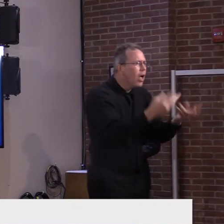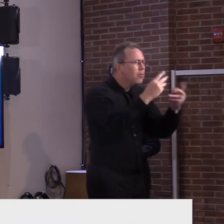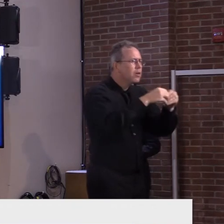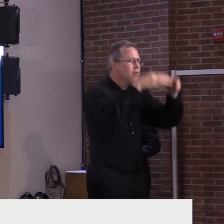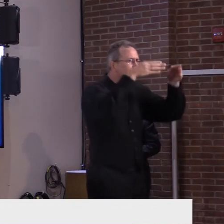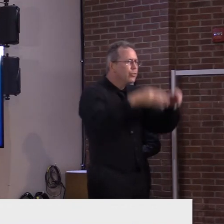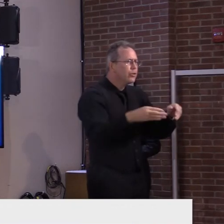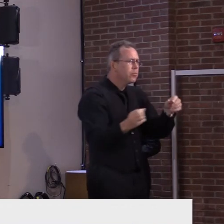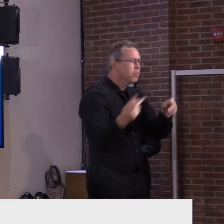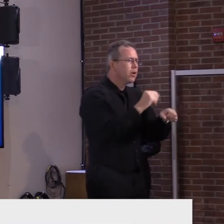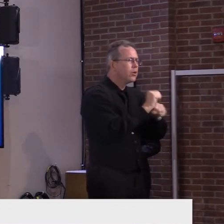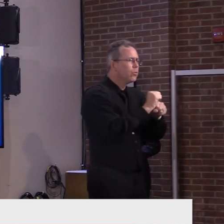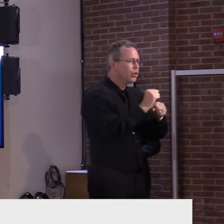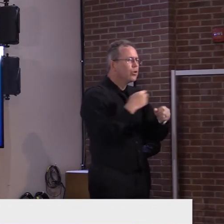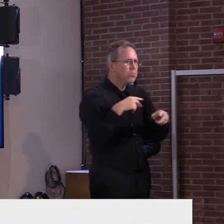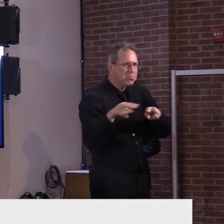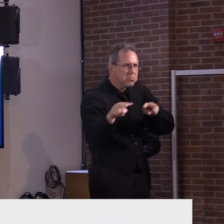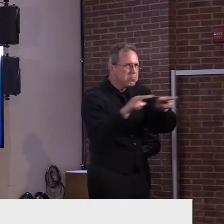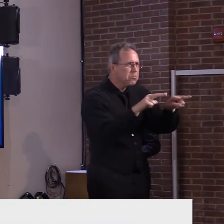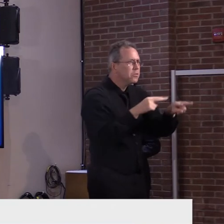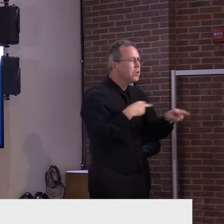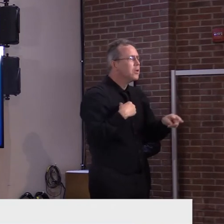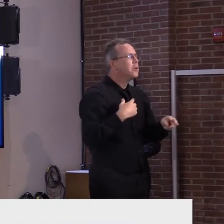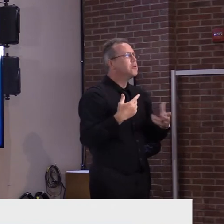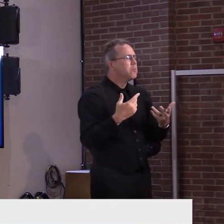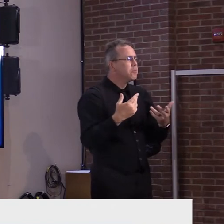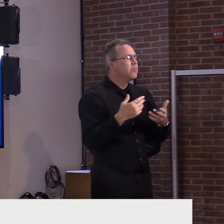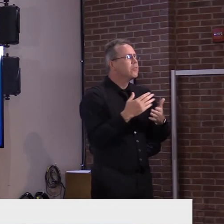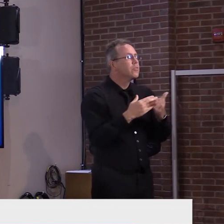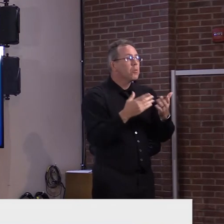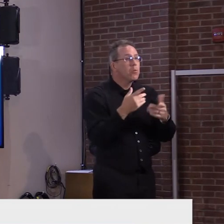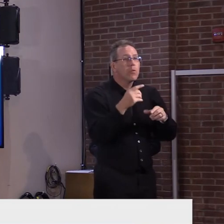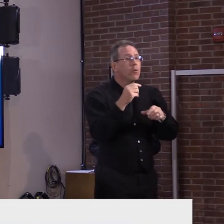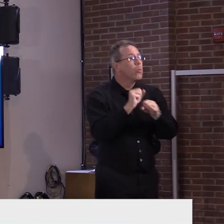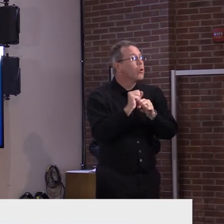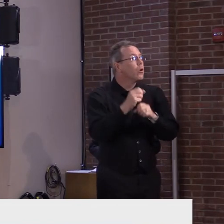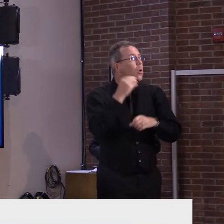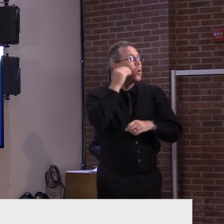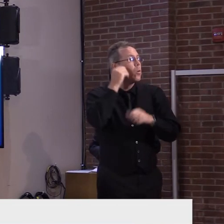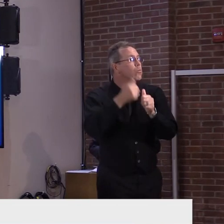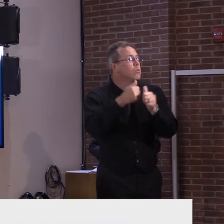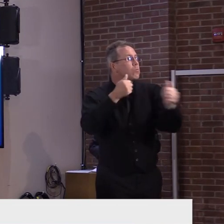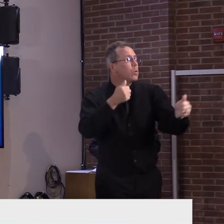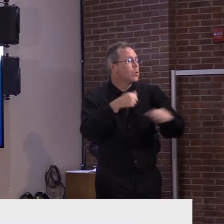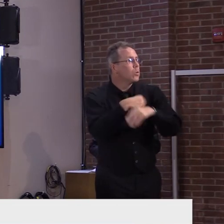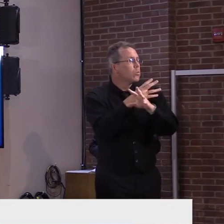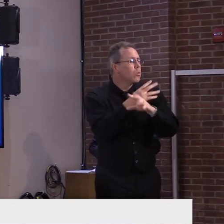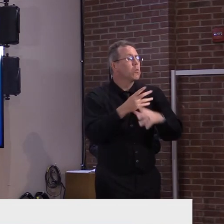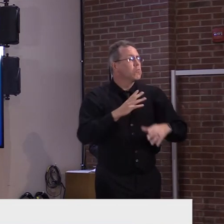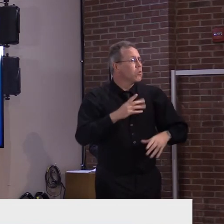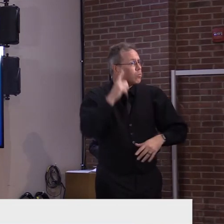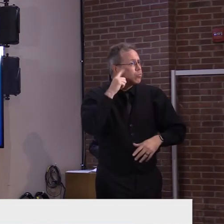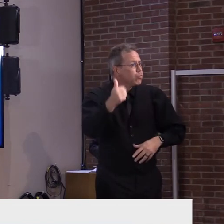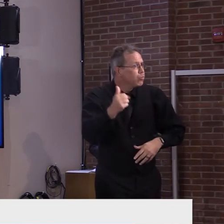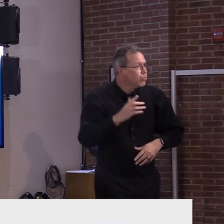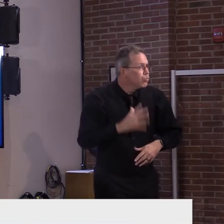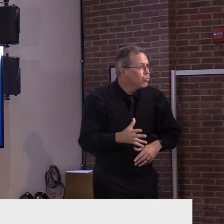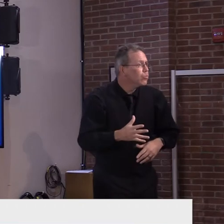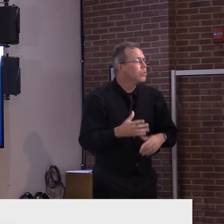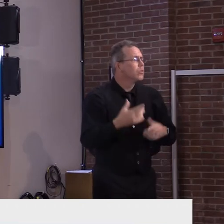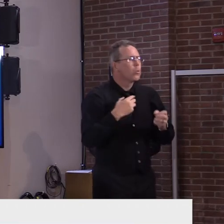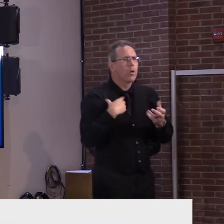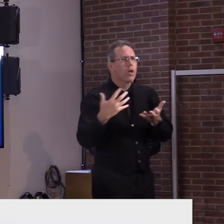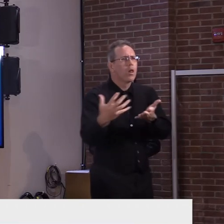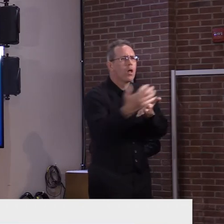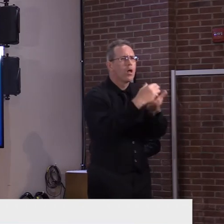they want to apply for some remote work program. That will be one of the pieces of data that we will collect. As you know,